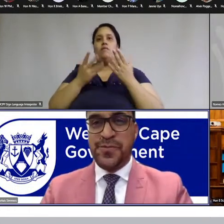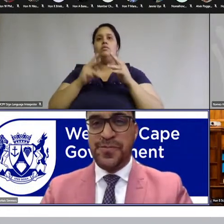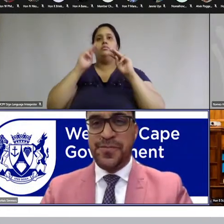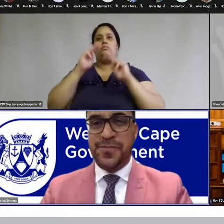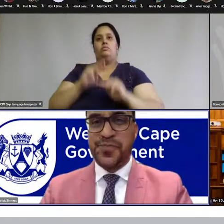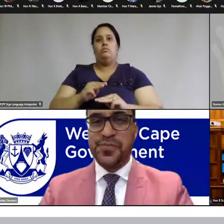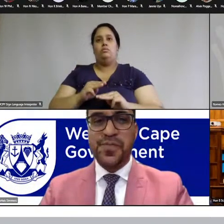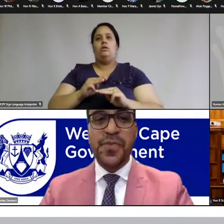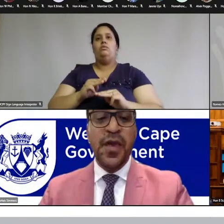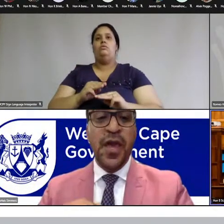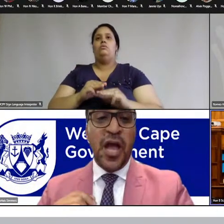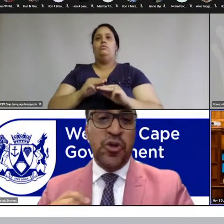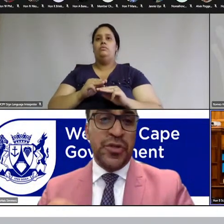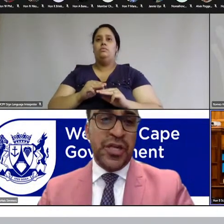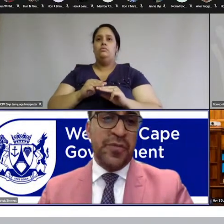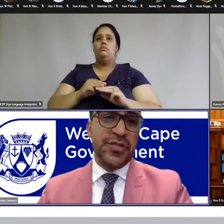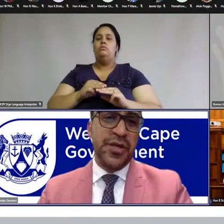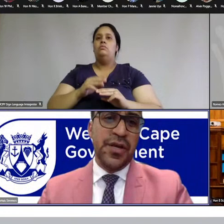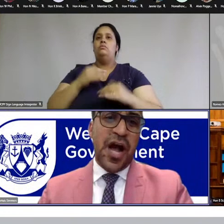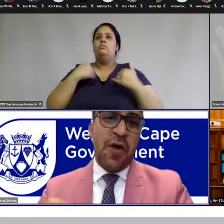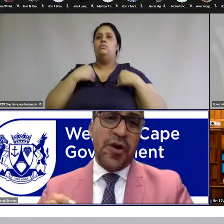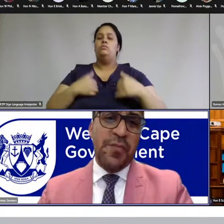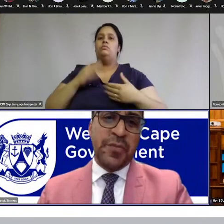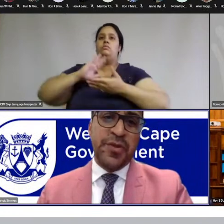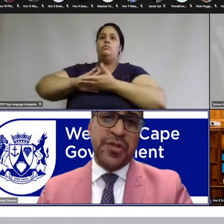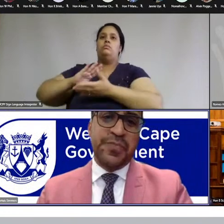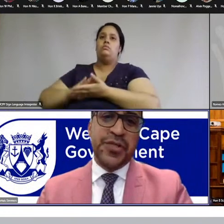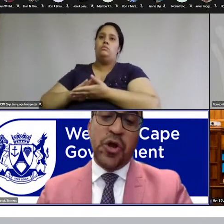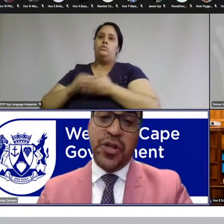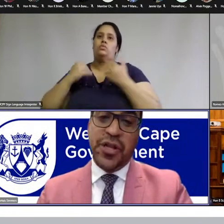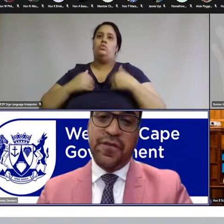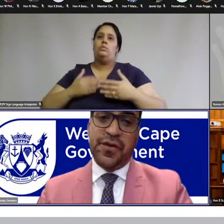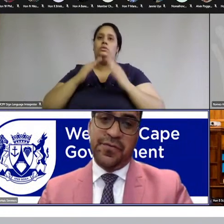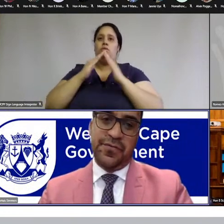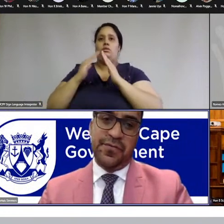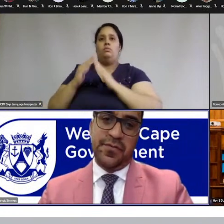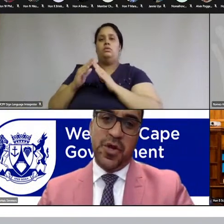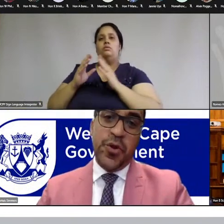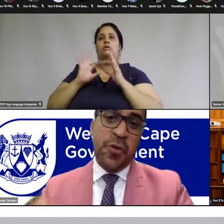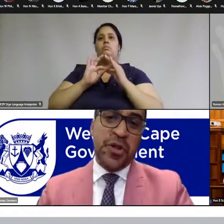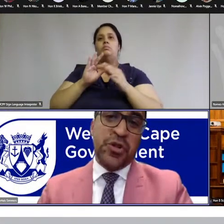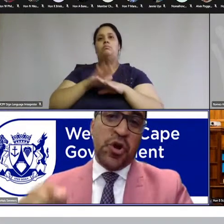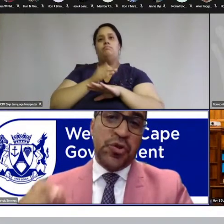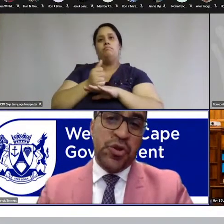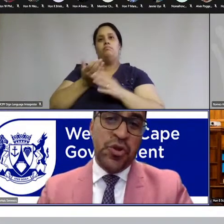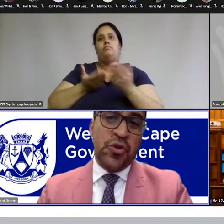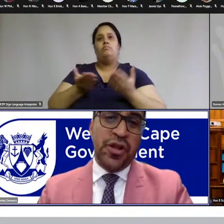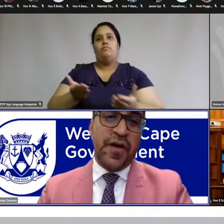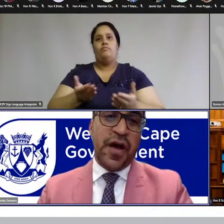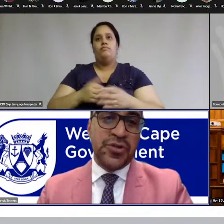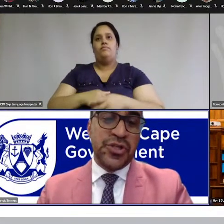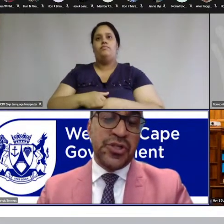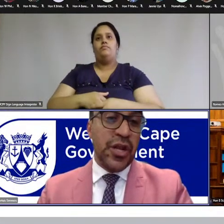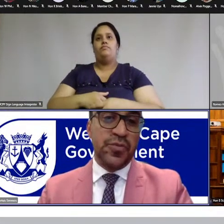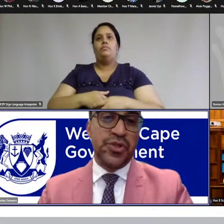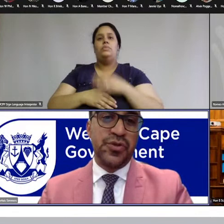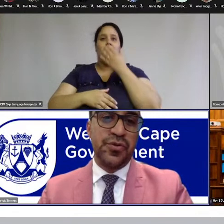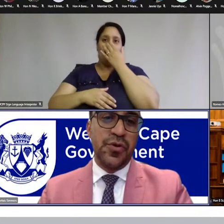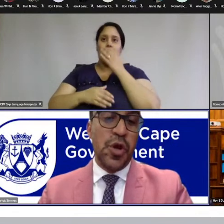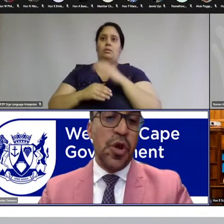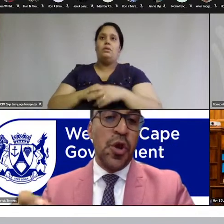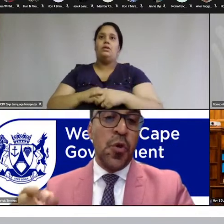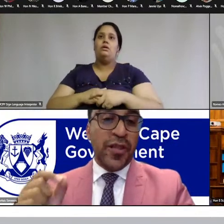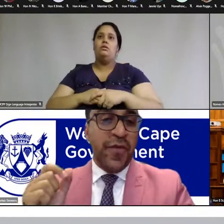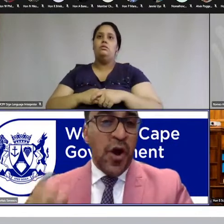Deputy Speaker. At Human Settlements, our commitment is based on delivery. We commit to continue to deliver houses and